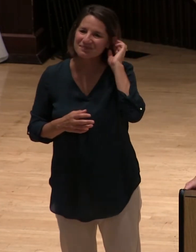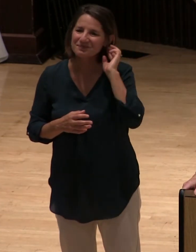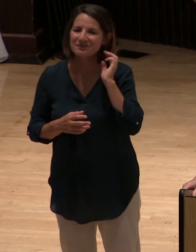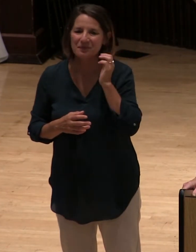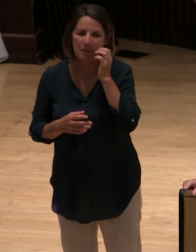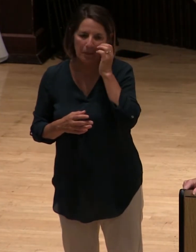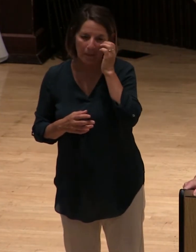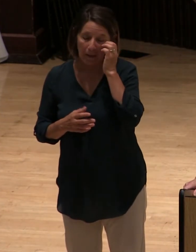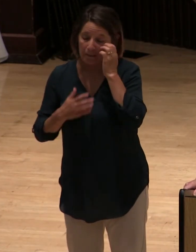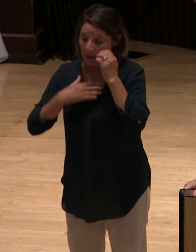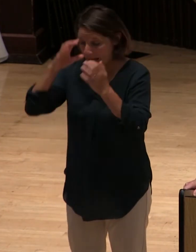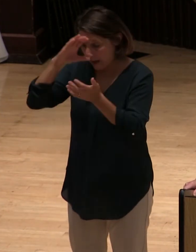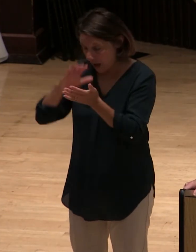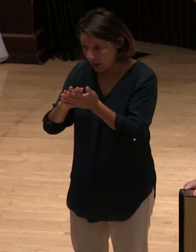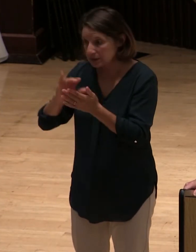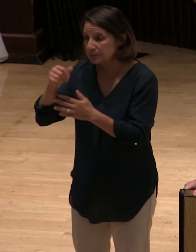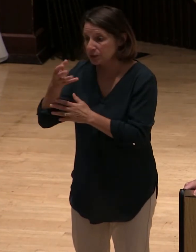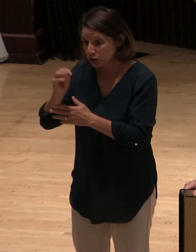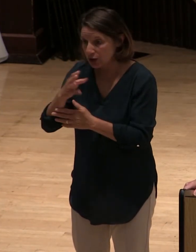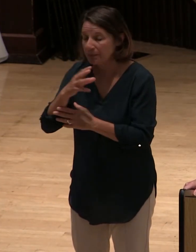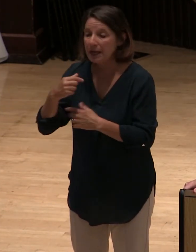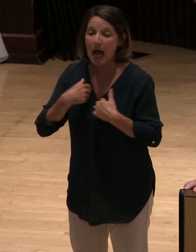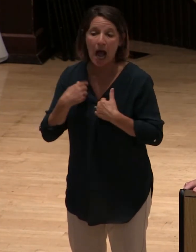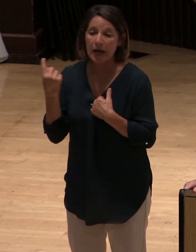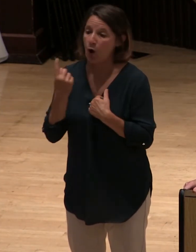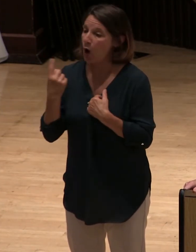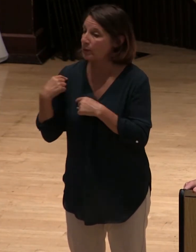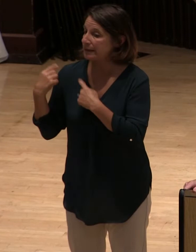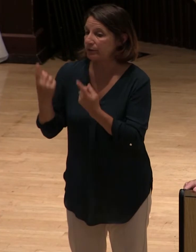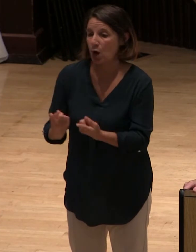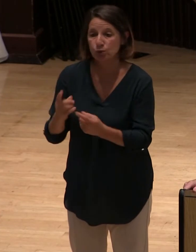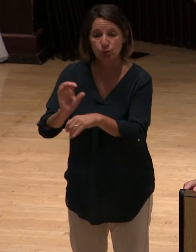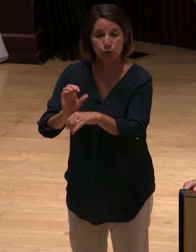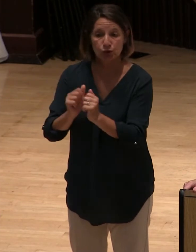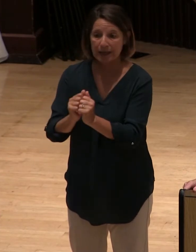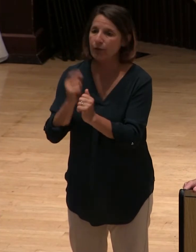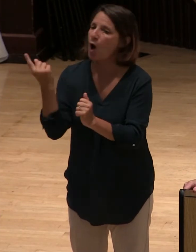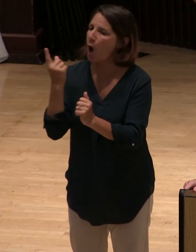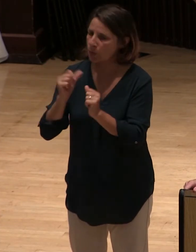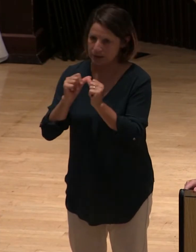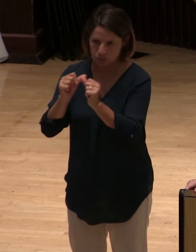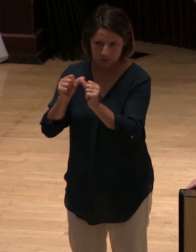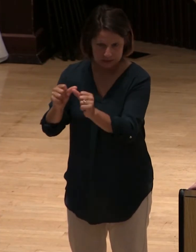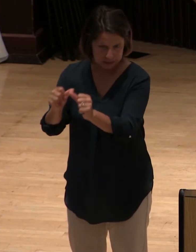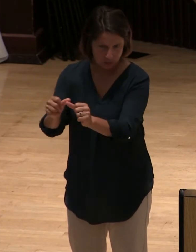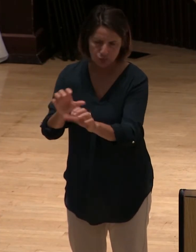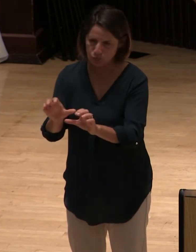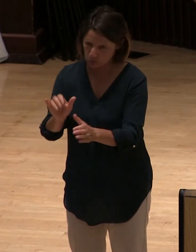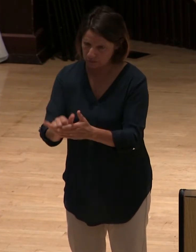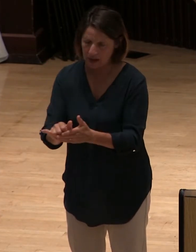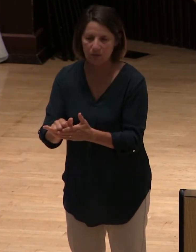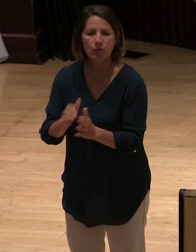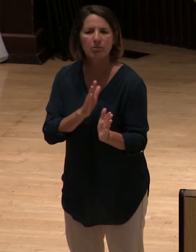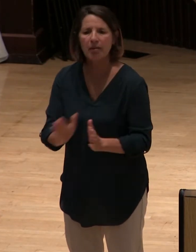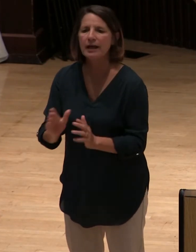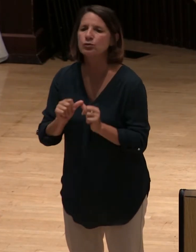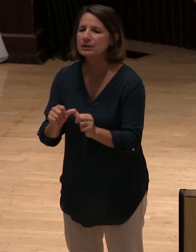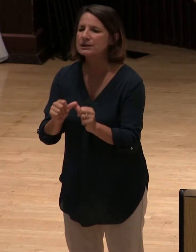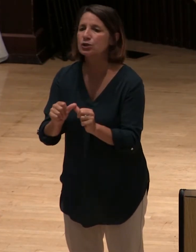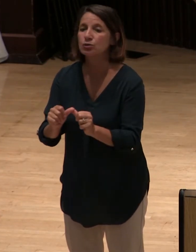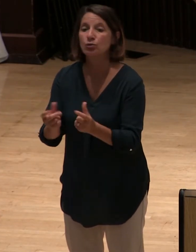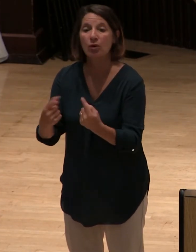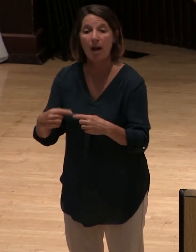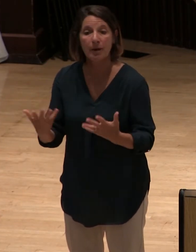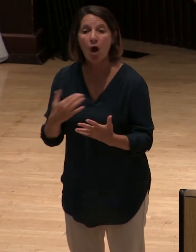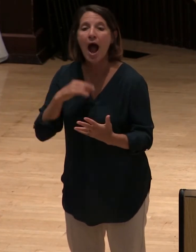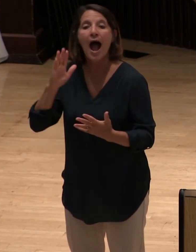My husband Jim and I have always gone to church together and always will, so we plan to keep coming here. I hope you will